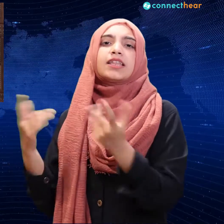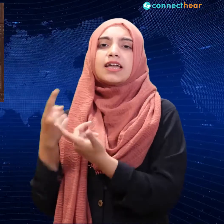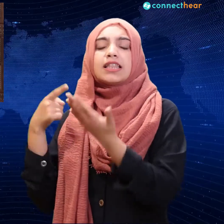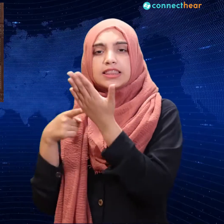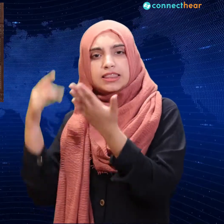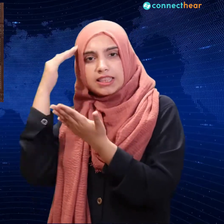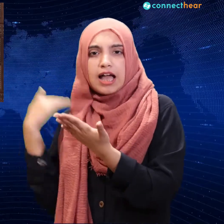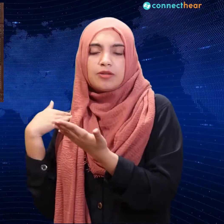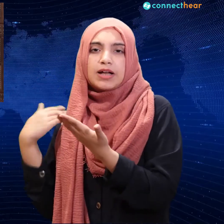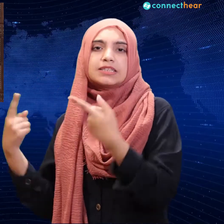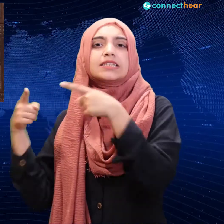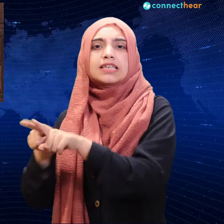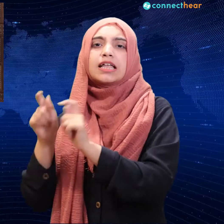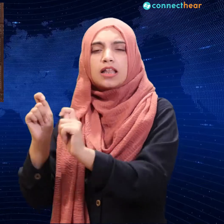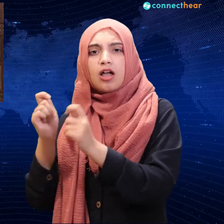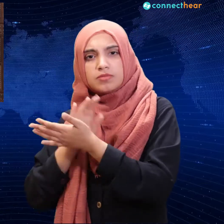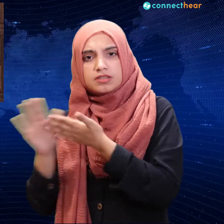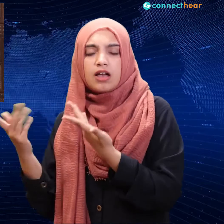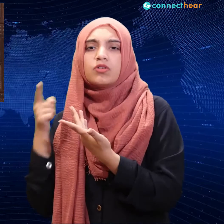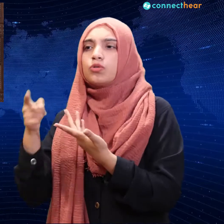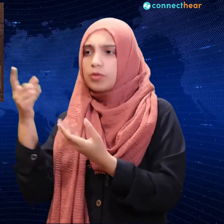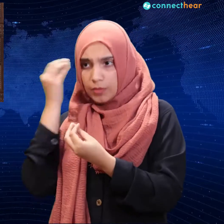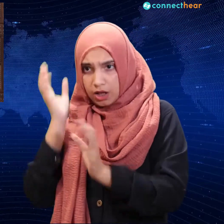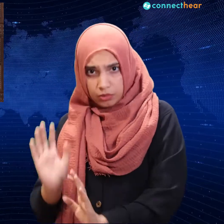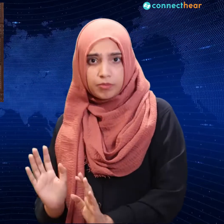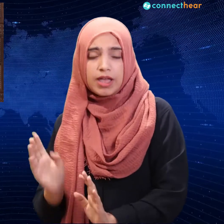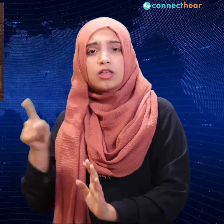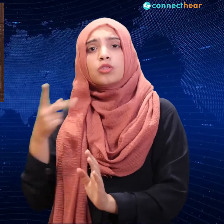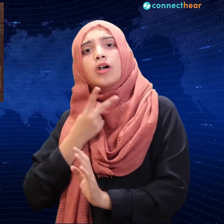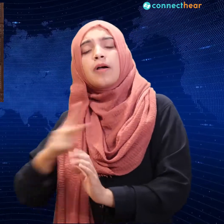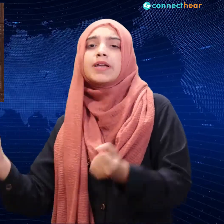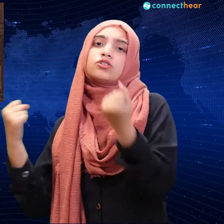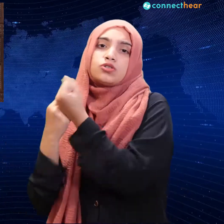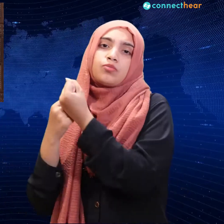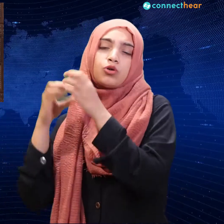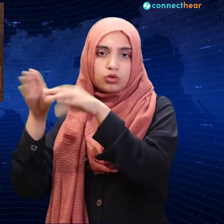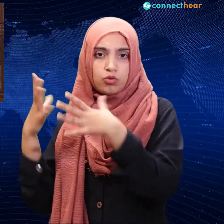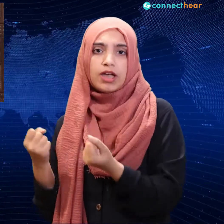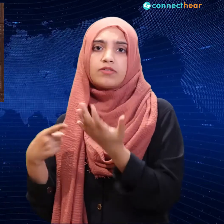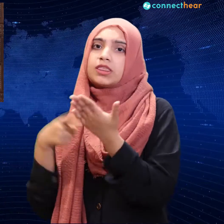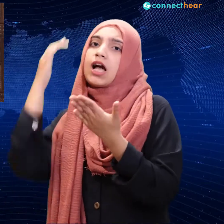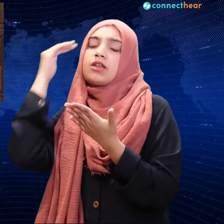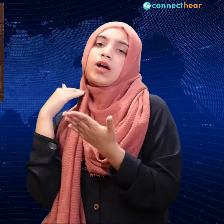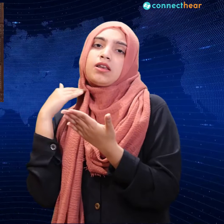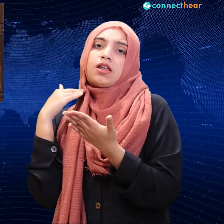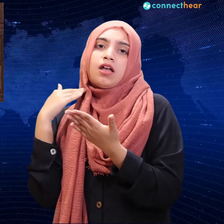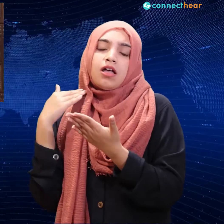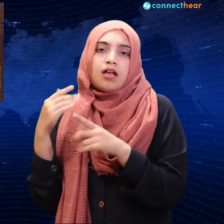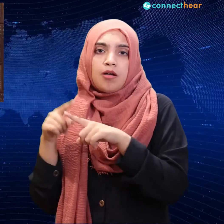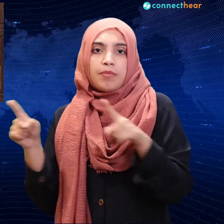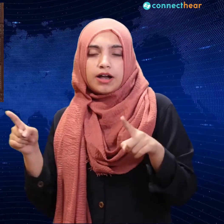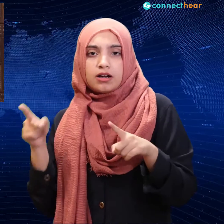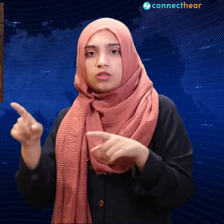Taliban effectively to the negotiating table. You've always supported dialogue with the Taliban. How much do